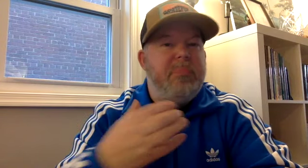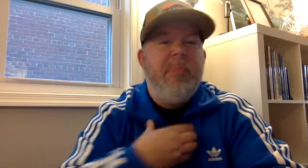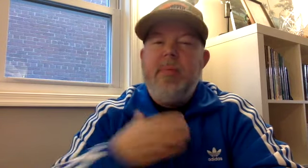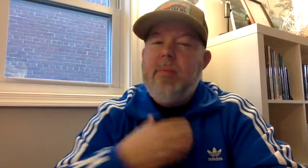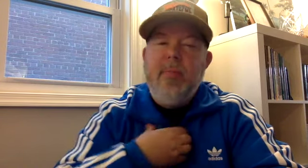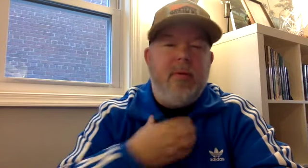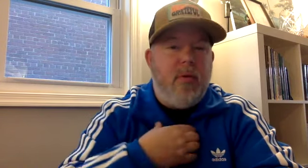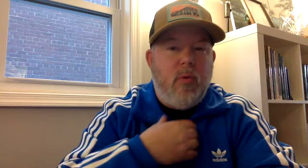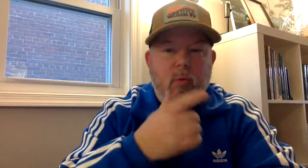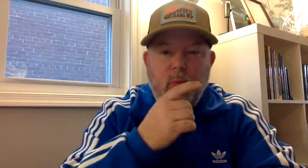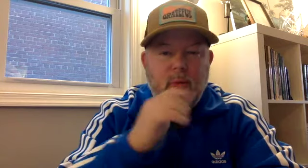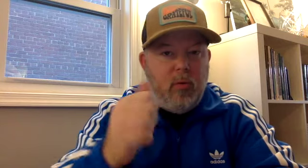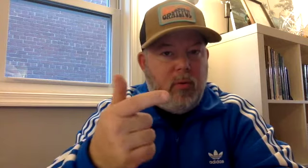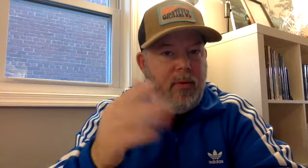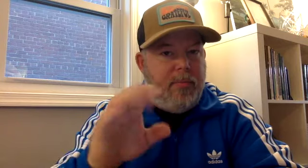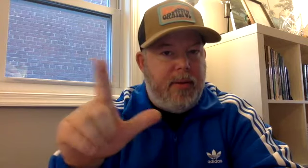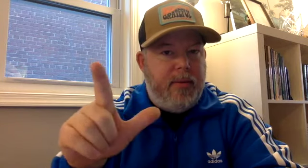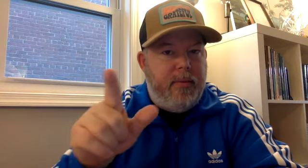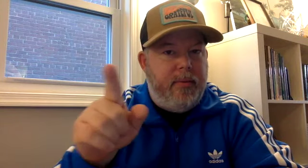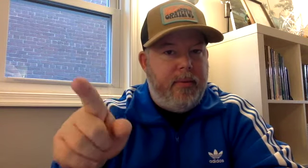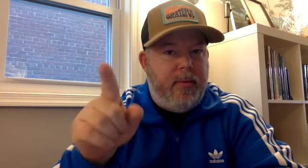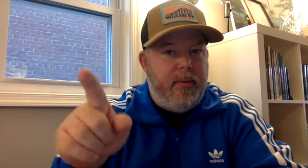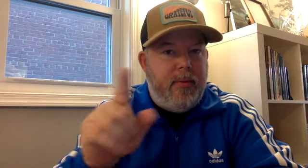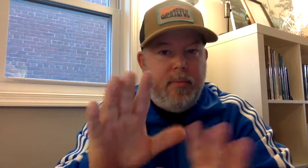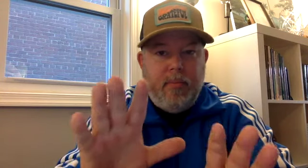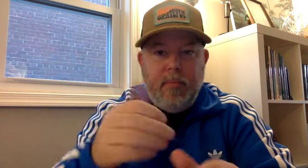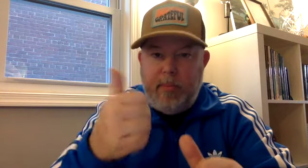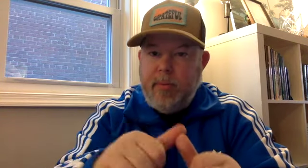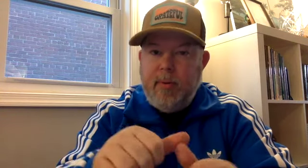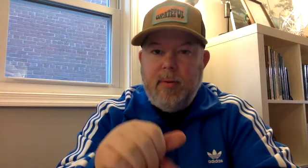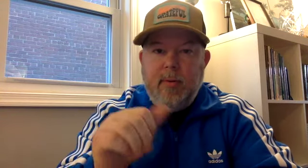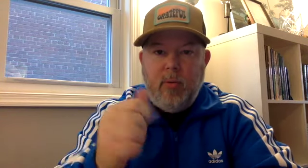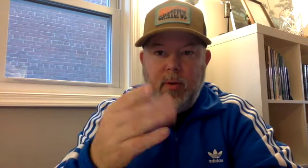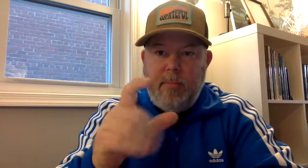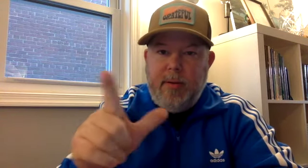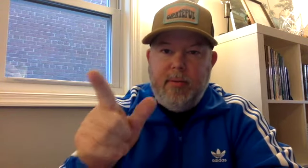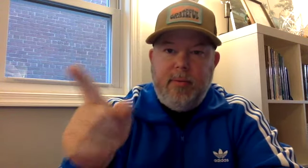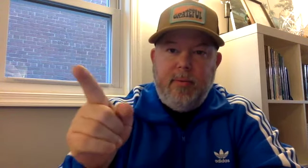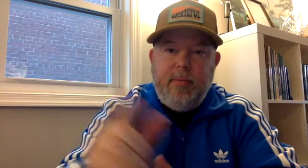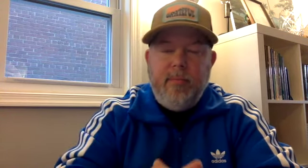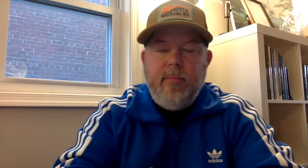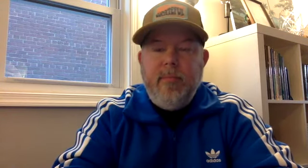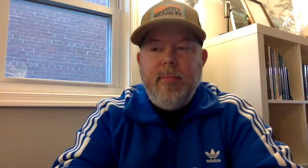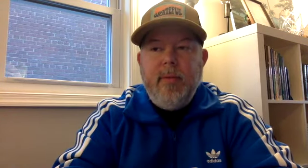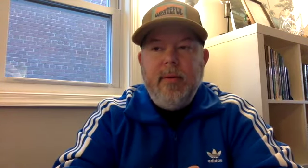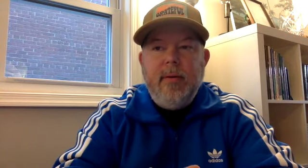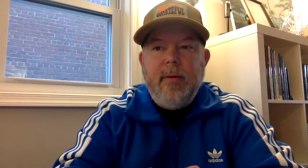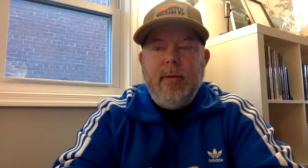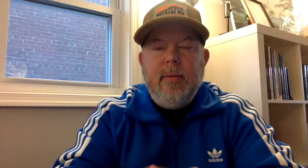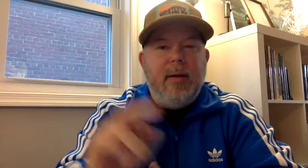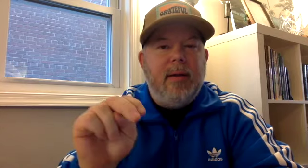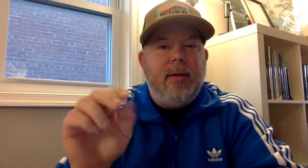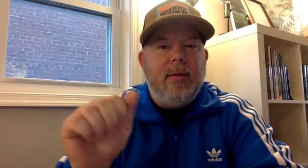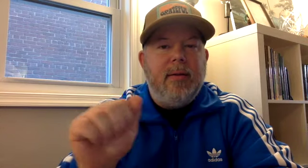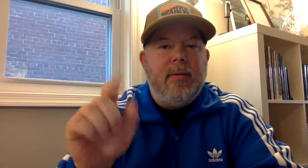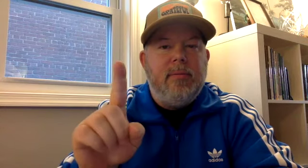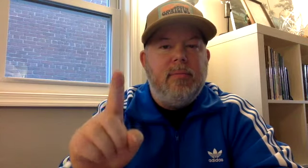Hurry before the rack is cleared. This Friday through Monday, only at Nordstrom Rack. For asthma, there's primatine mist.